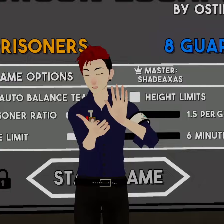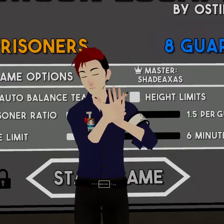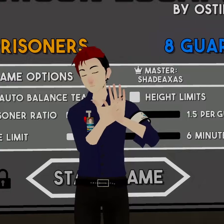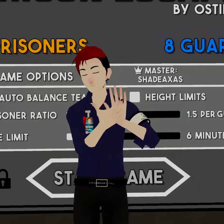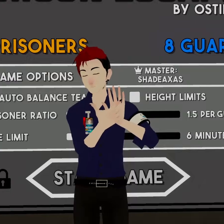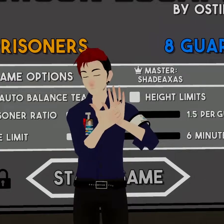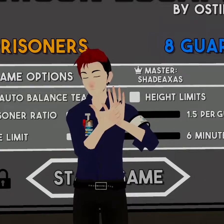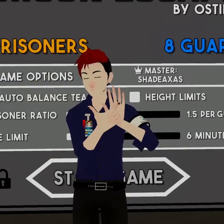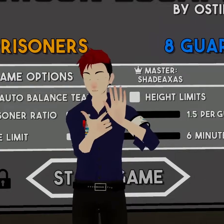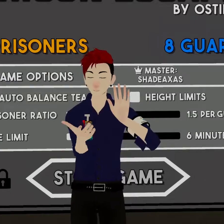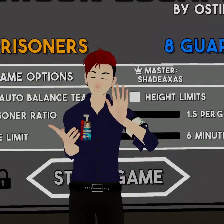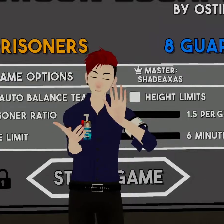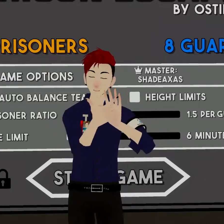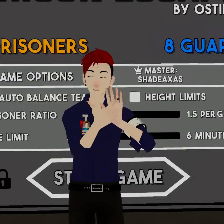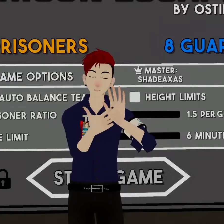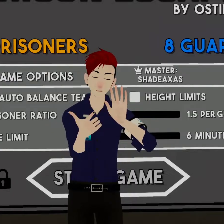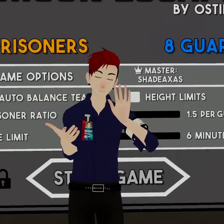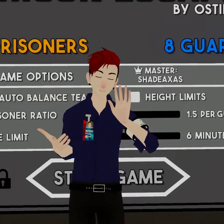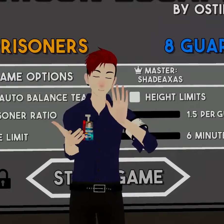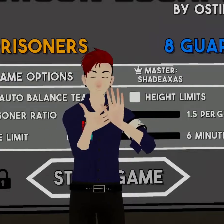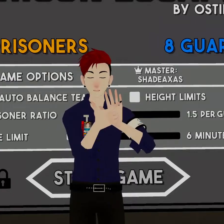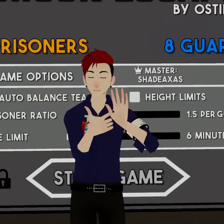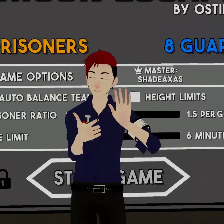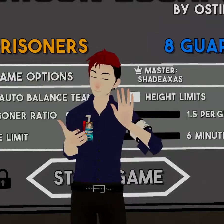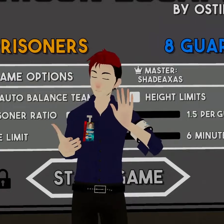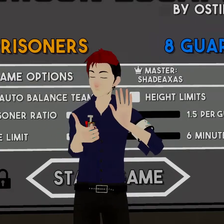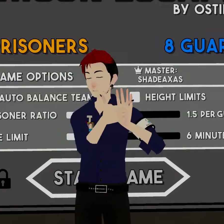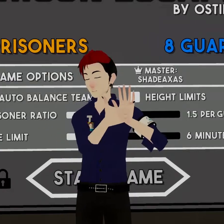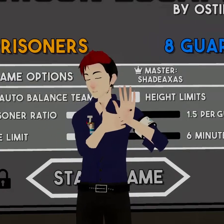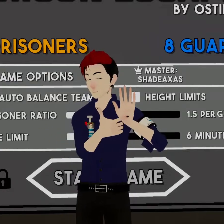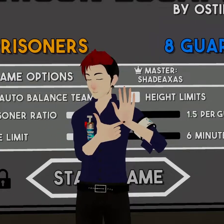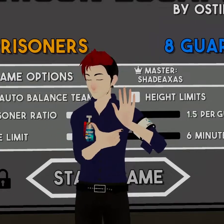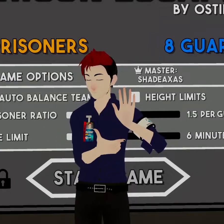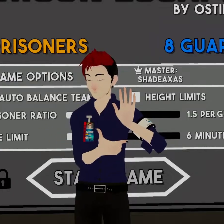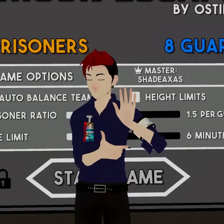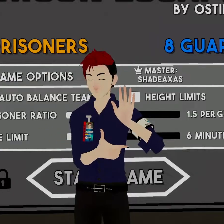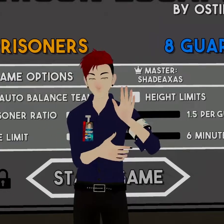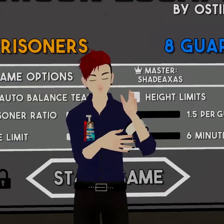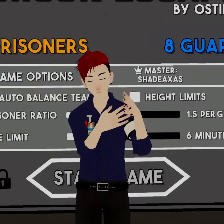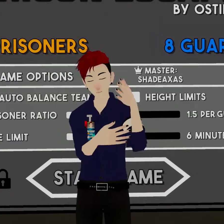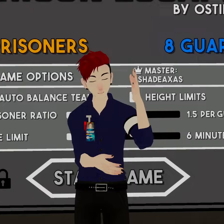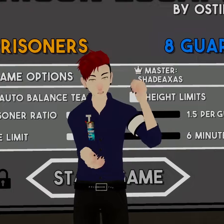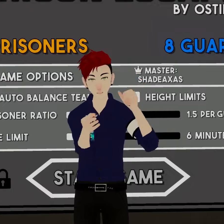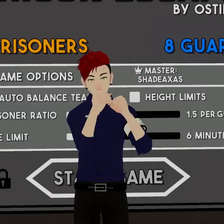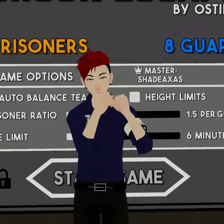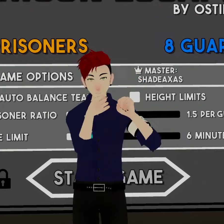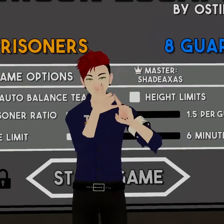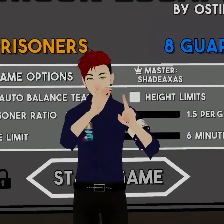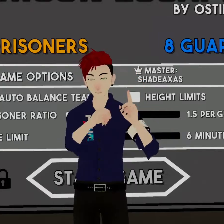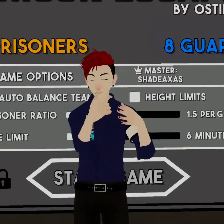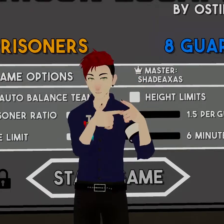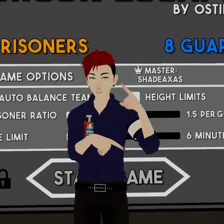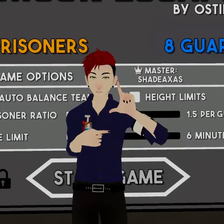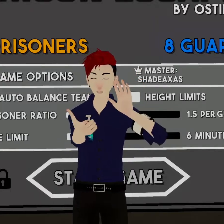Like, this is illegal, this is forbidden, this is banned. There's tons of words related with that sign.